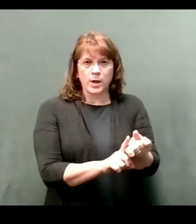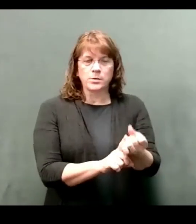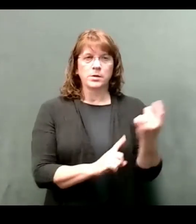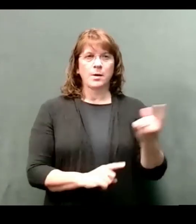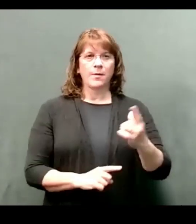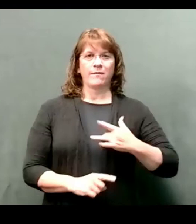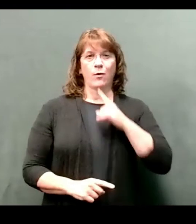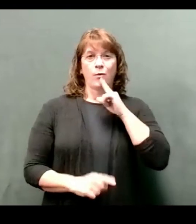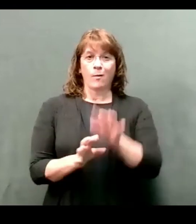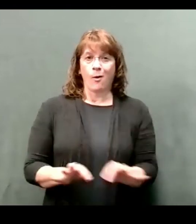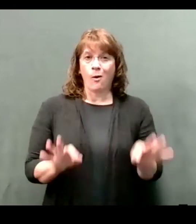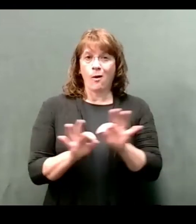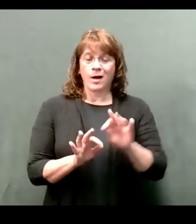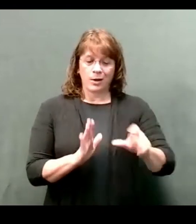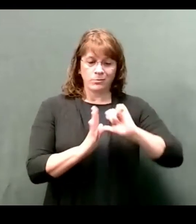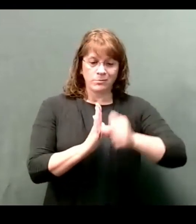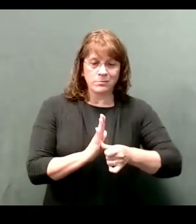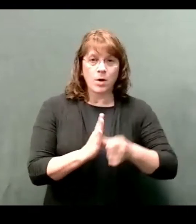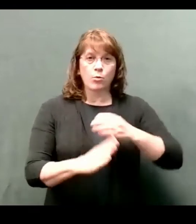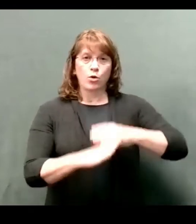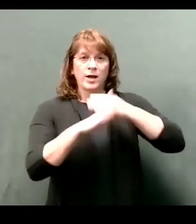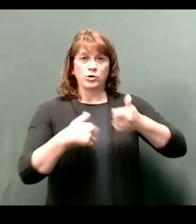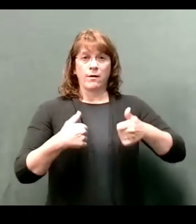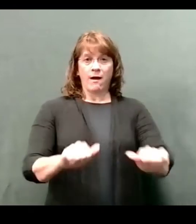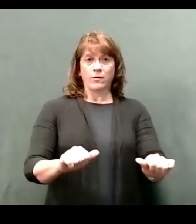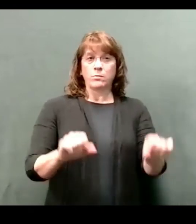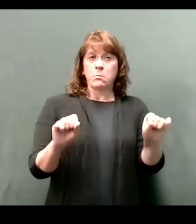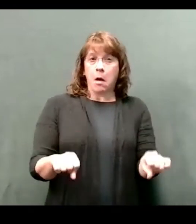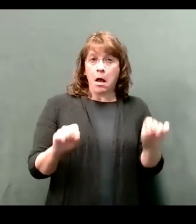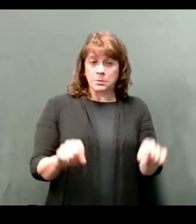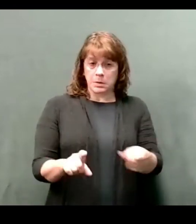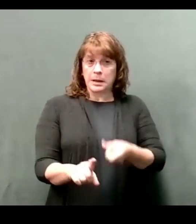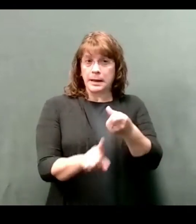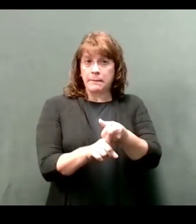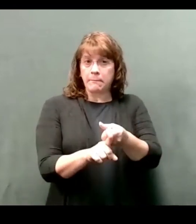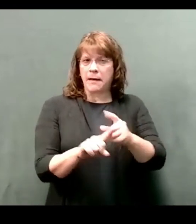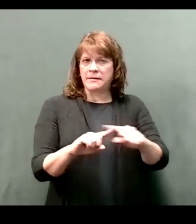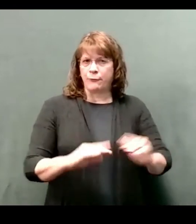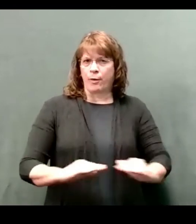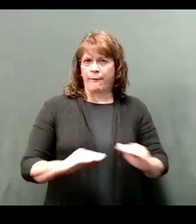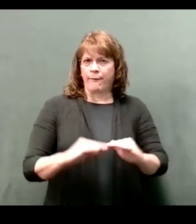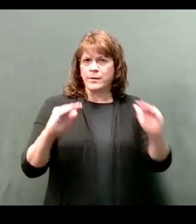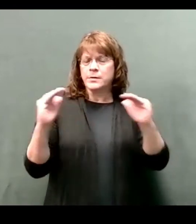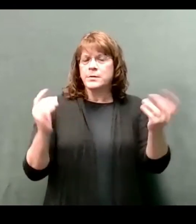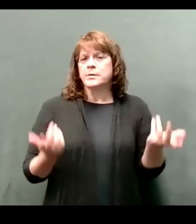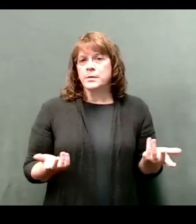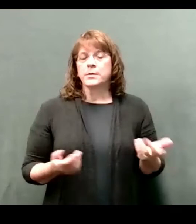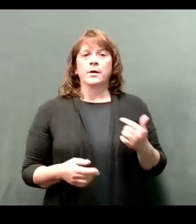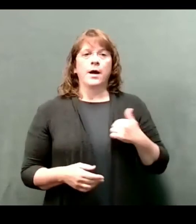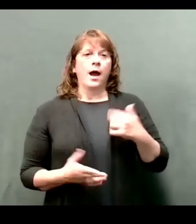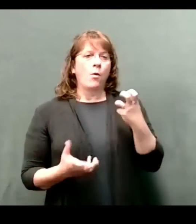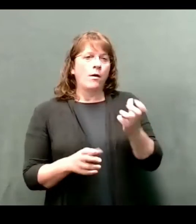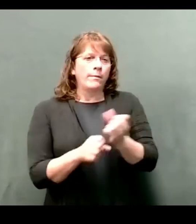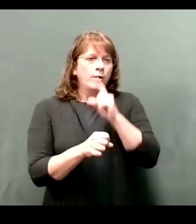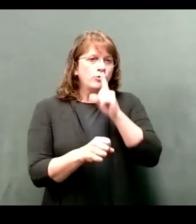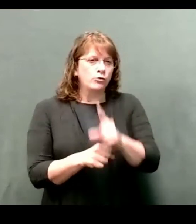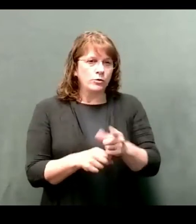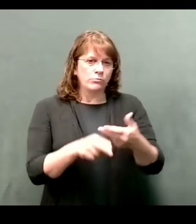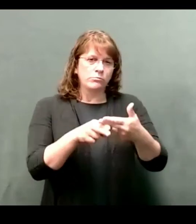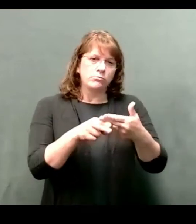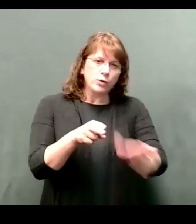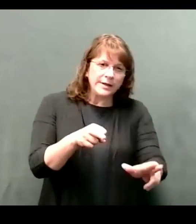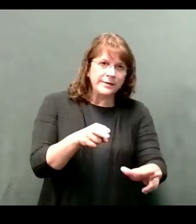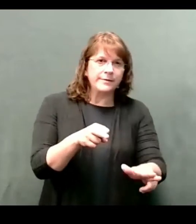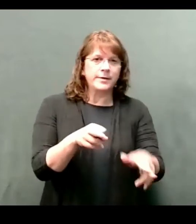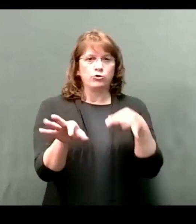really important to us was highlighting that there are prevention efforts that could possibly have had an impact at different levels. And I want to just give a